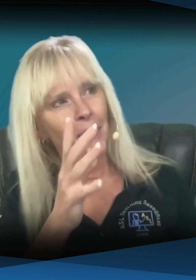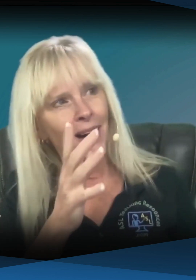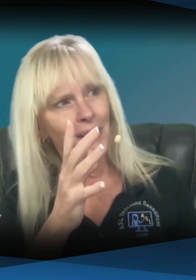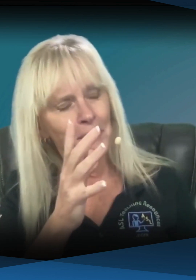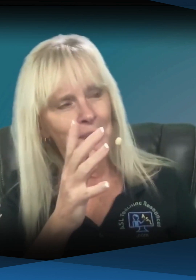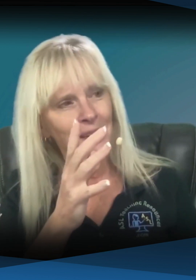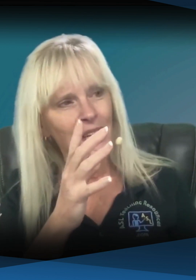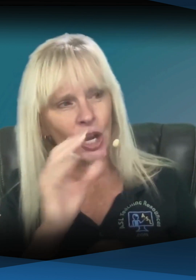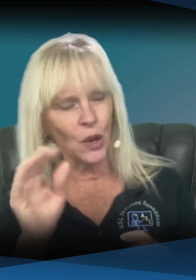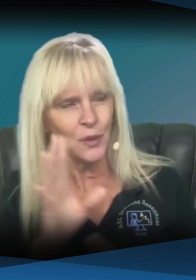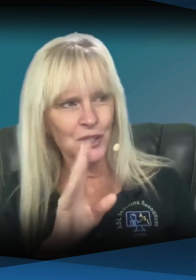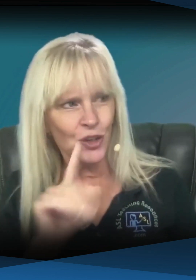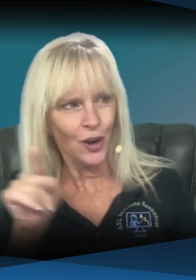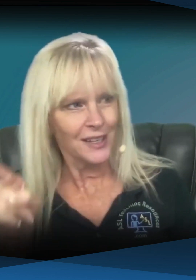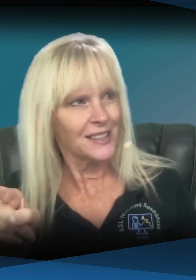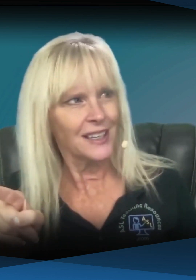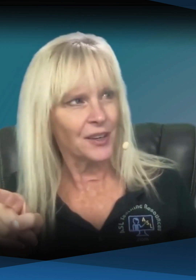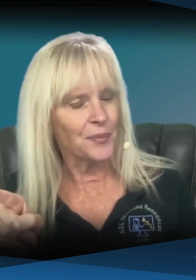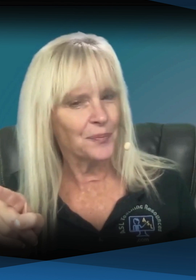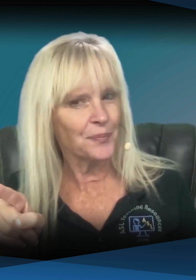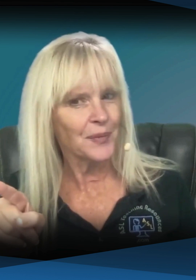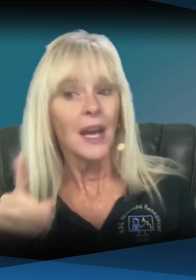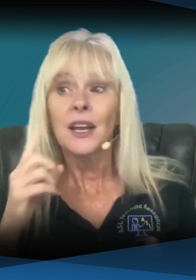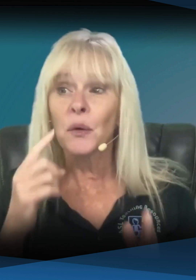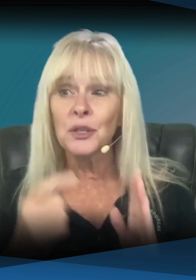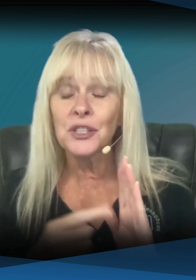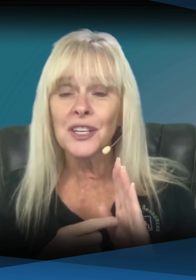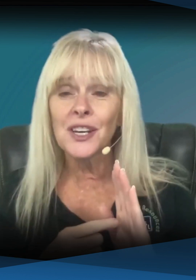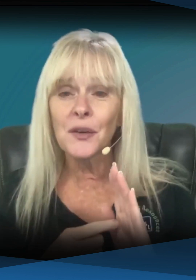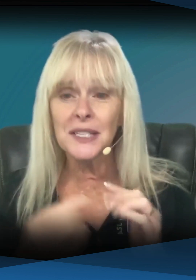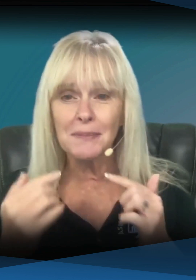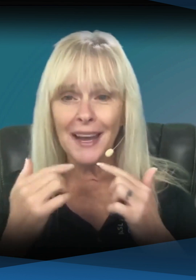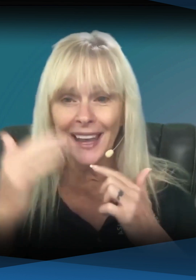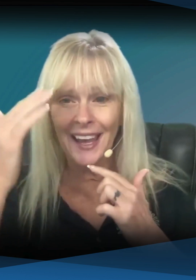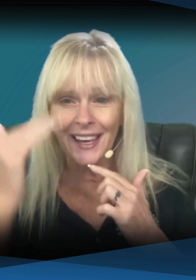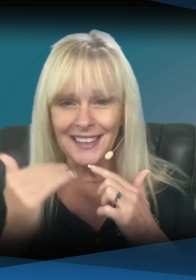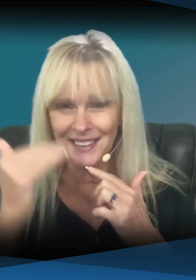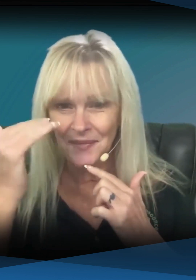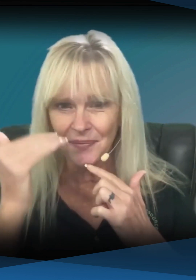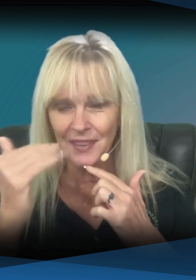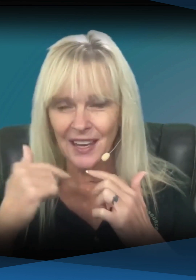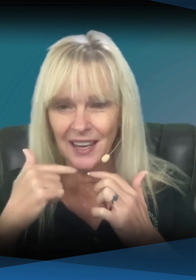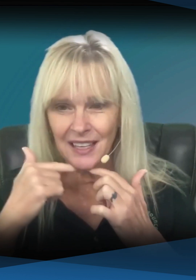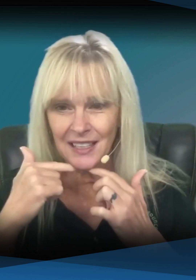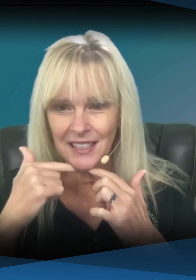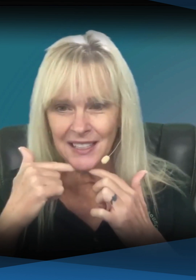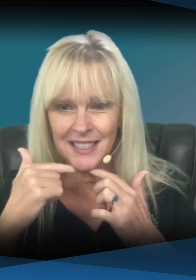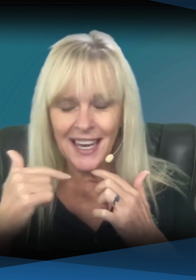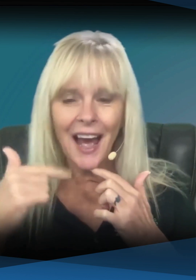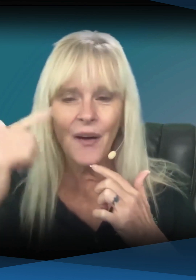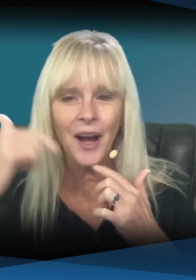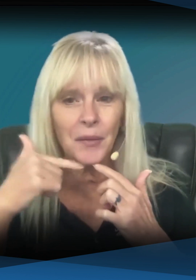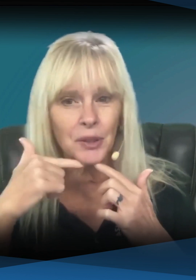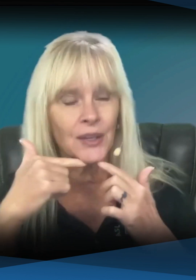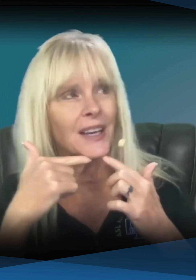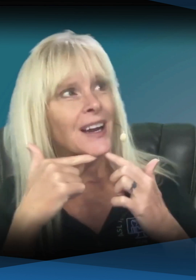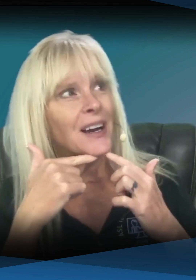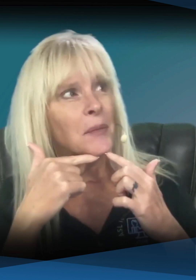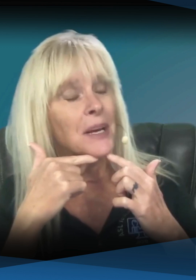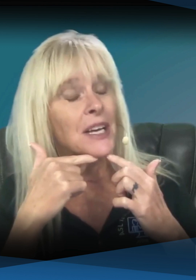"Mom, no one's talking to him. Now I want you to notice my head. Do you see how I'm looking up?" So